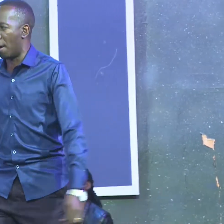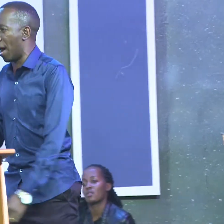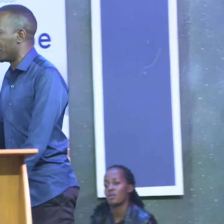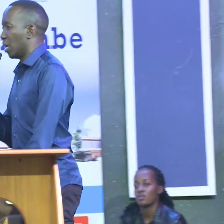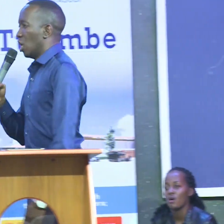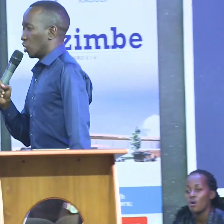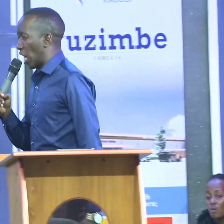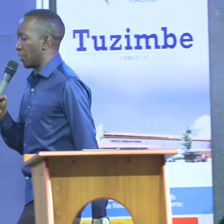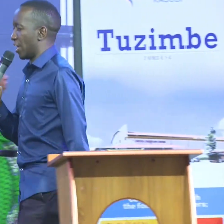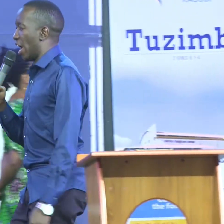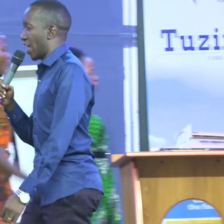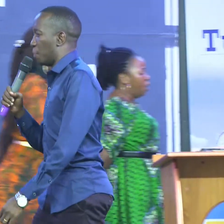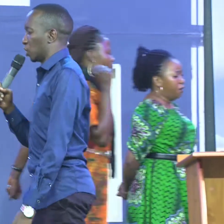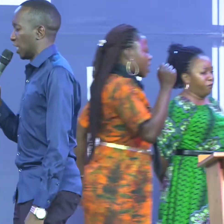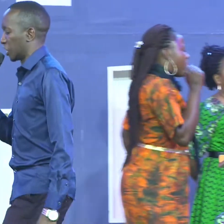rendeyereboshekeyerebabababa